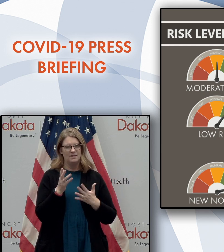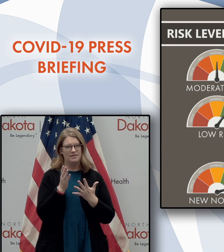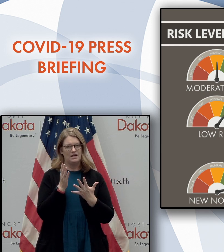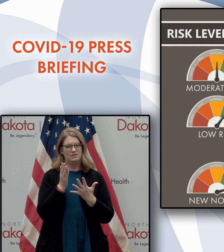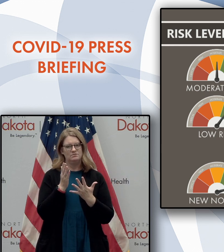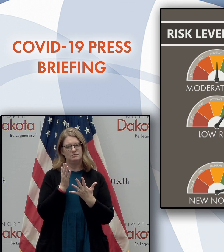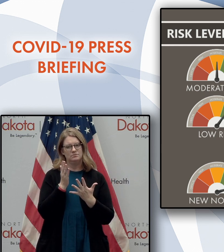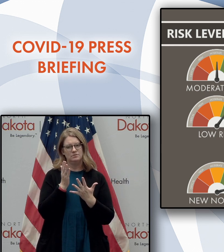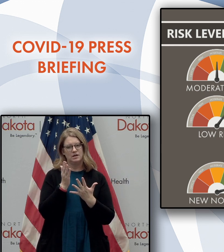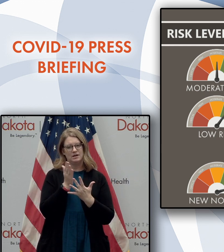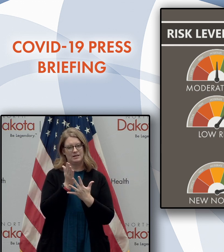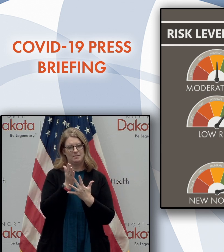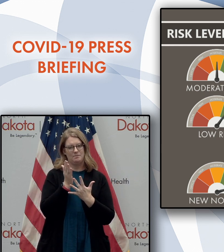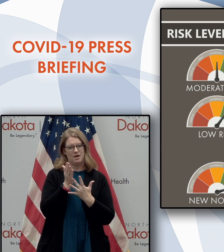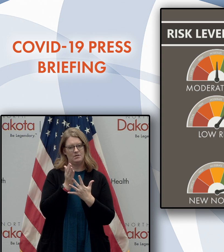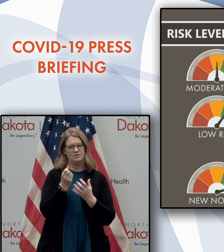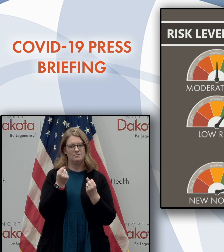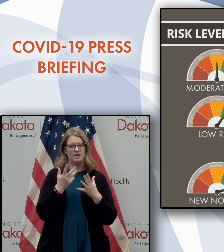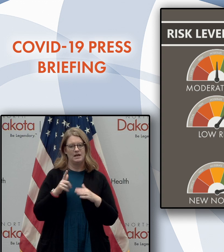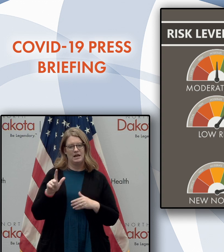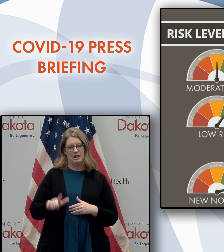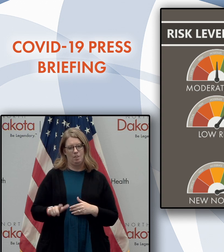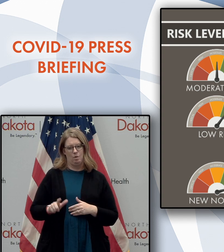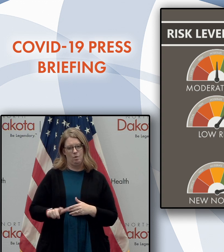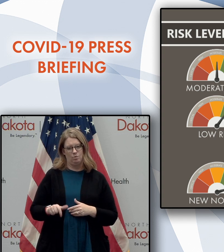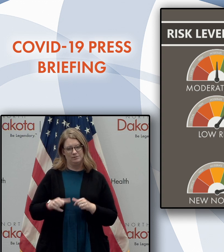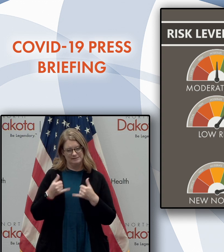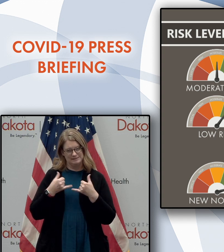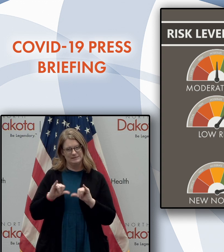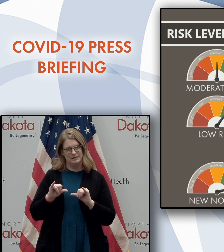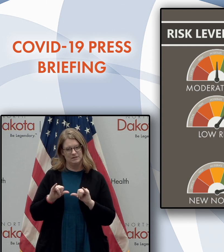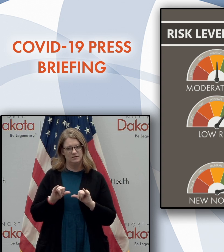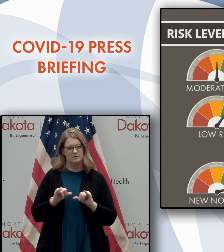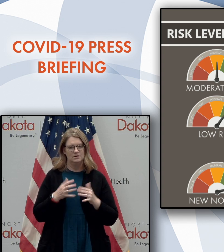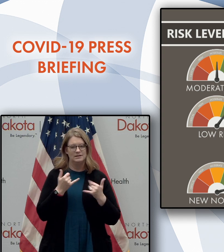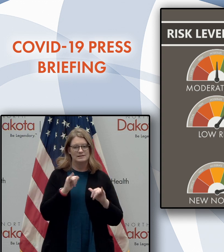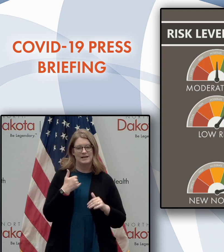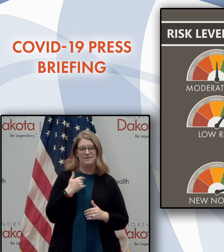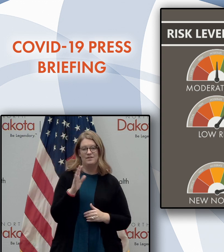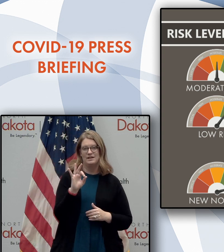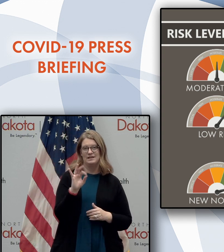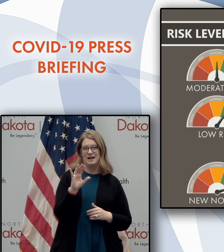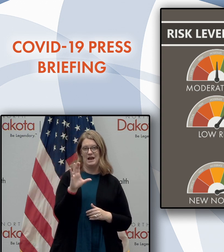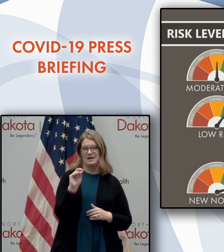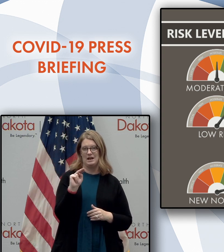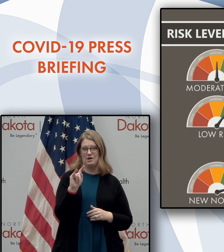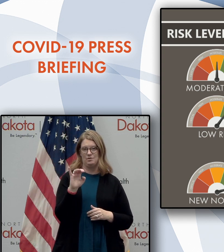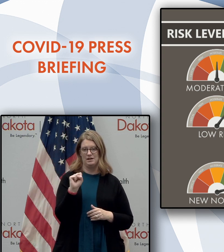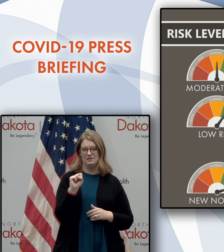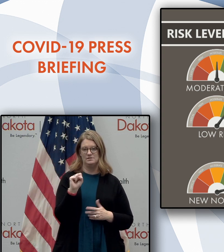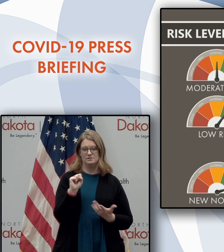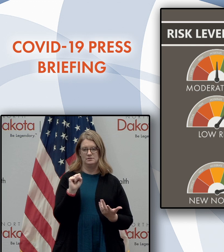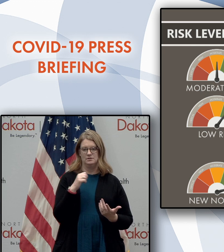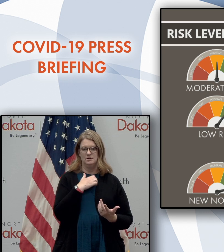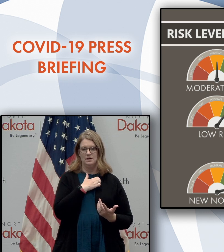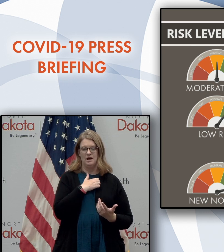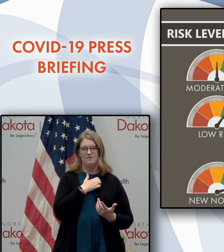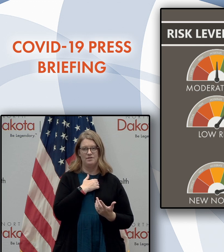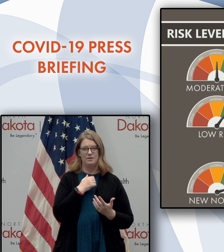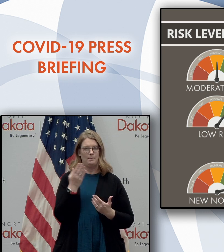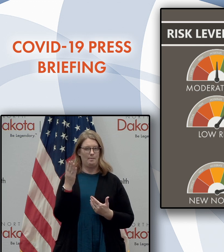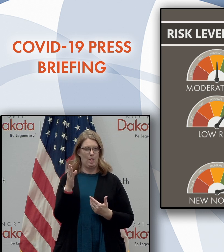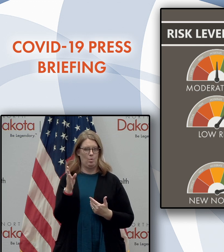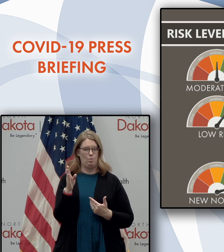risk, a number of counties that remain at low risk, and we still have 9 counties that are at the new normal that